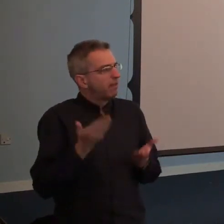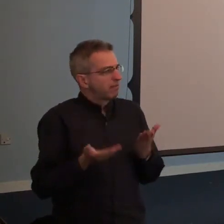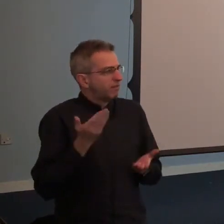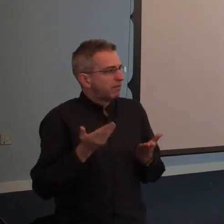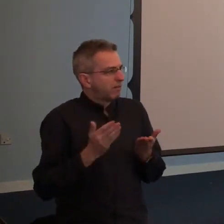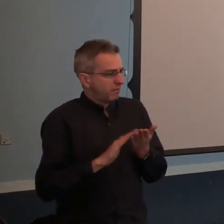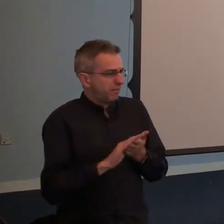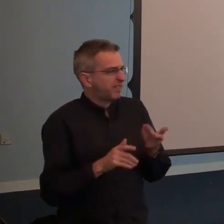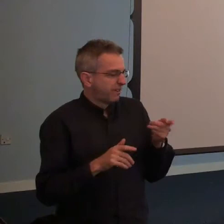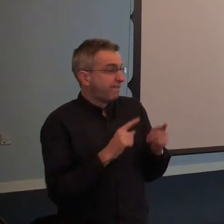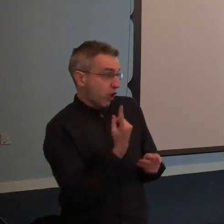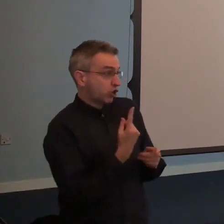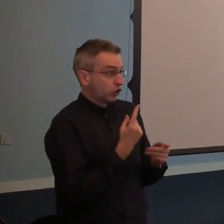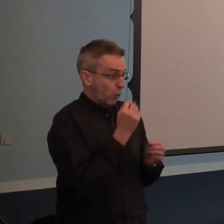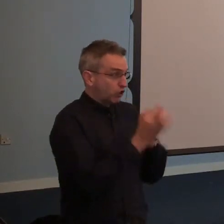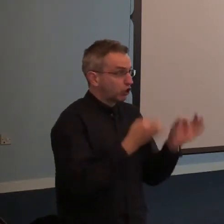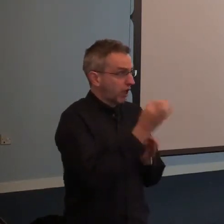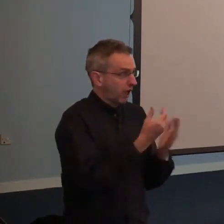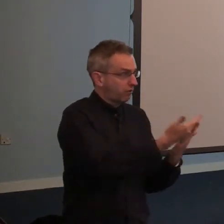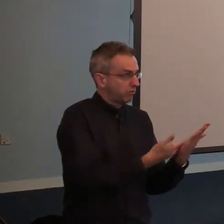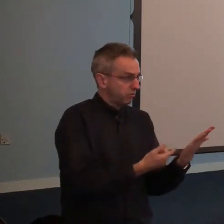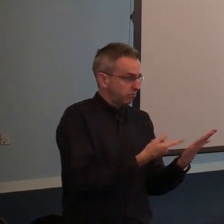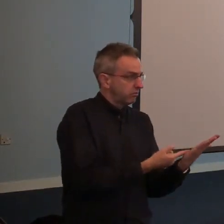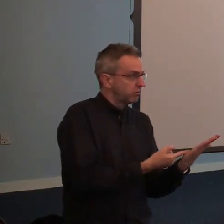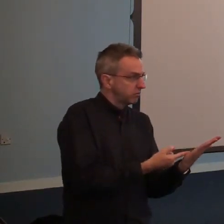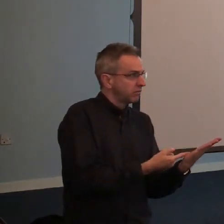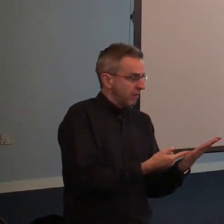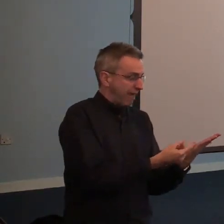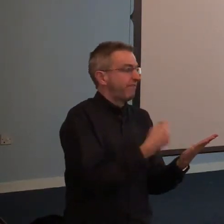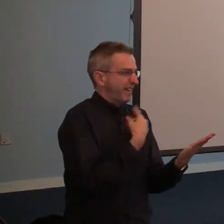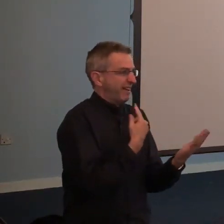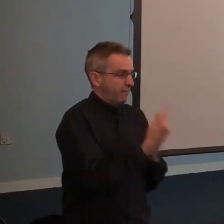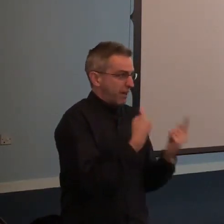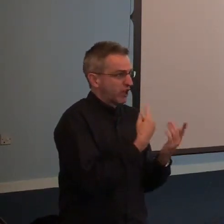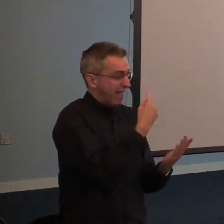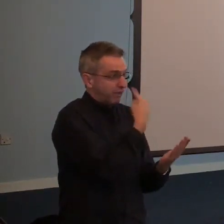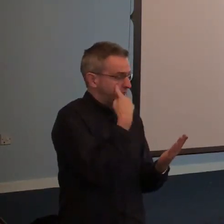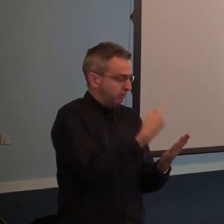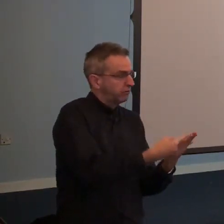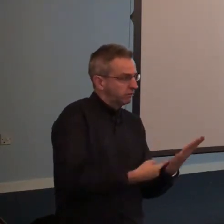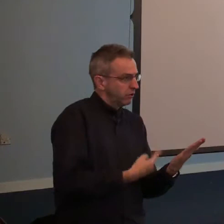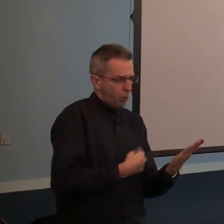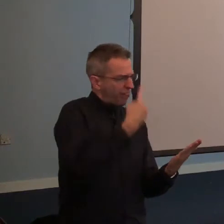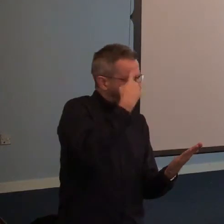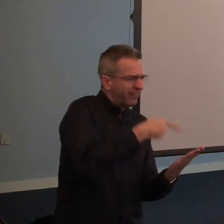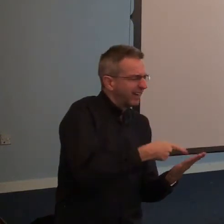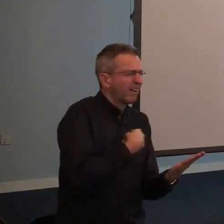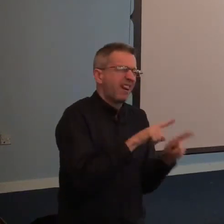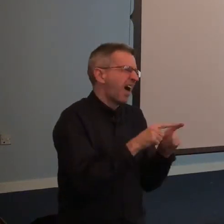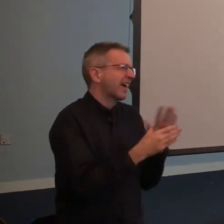and return their responses. So we could compare the responses on the first questionnaire. We had that information